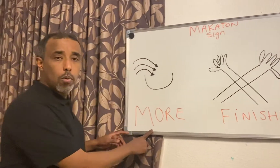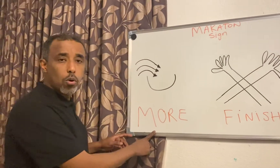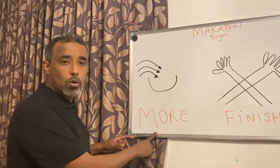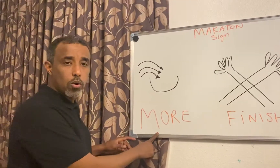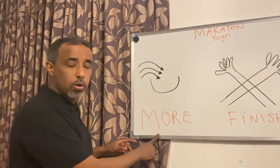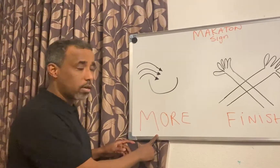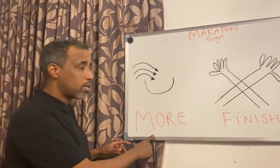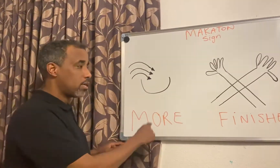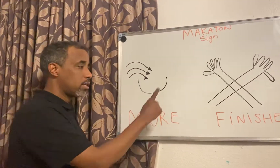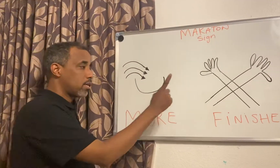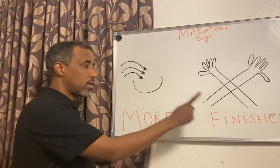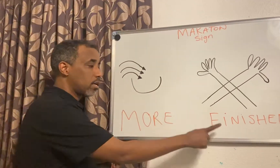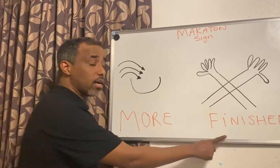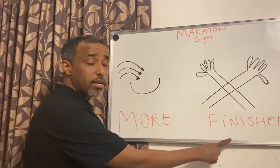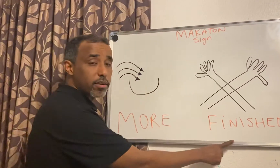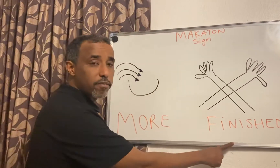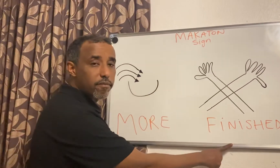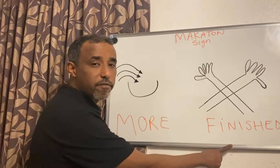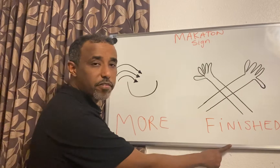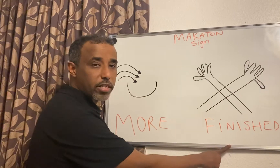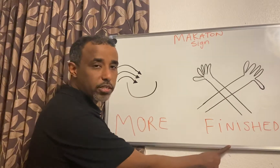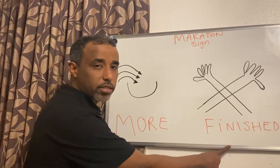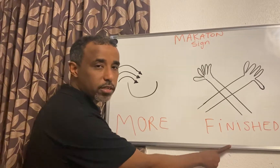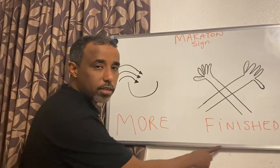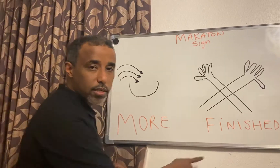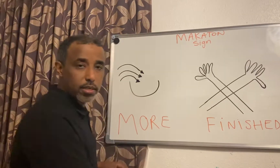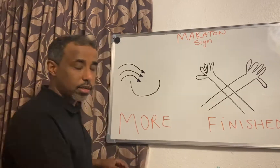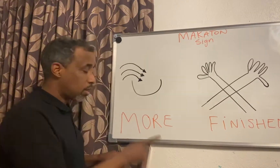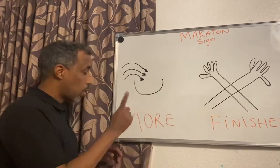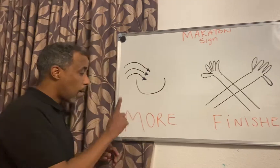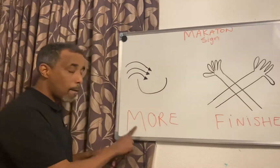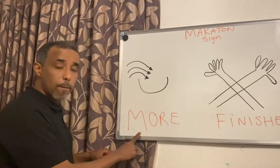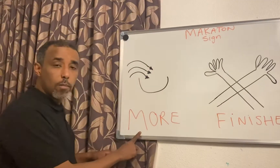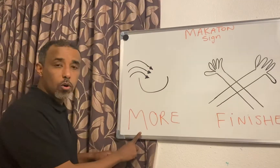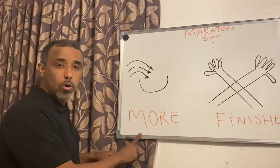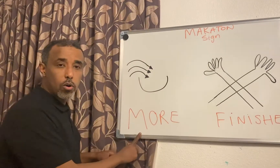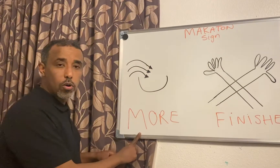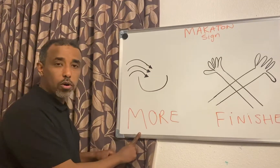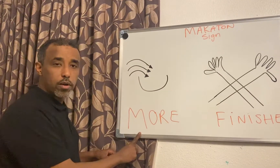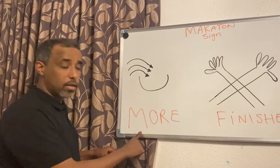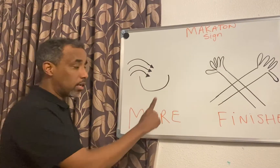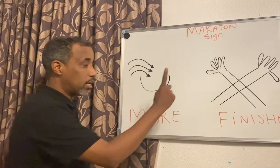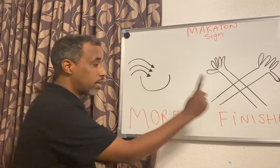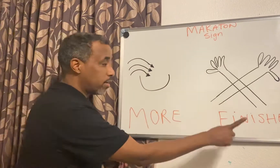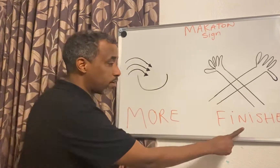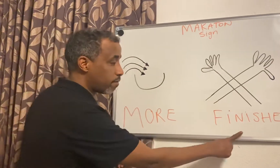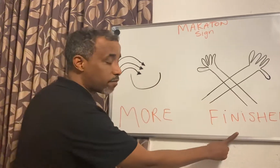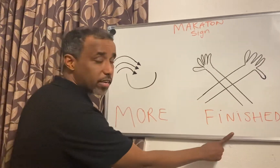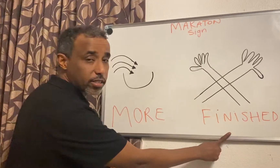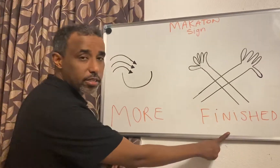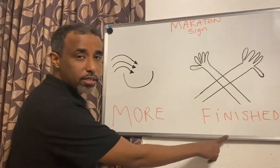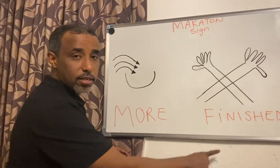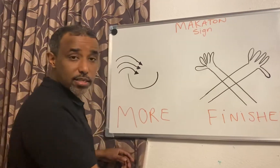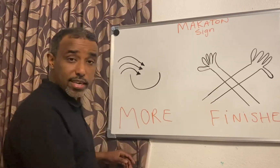more and finish. More and finish. Let's say